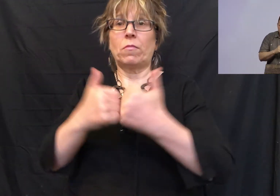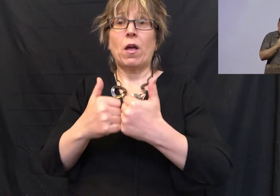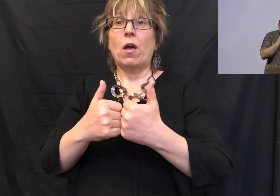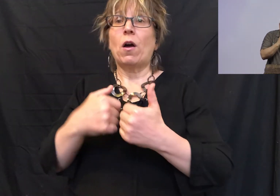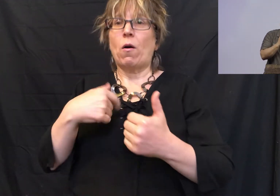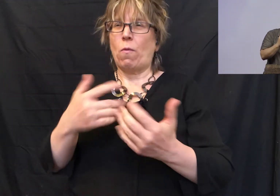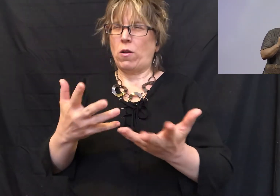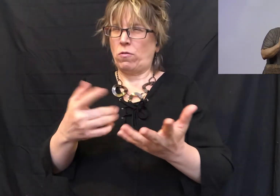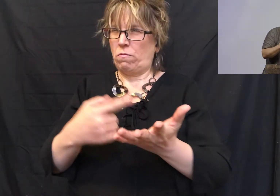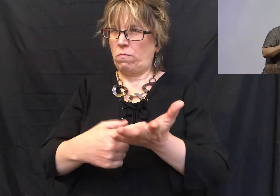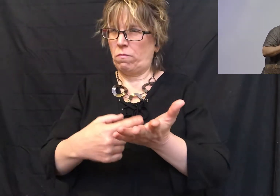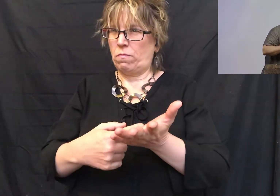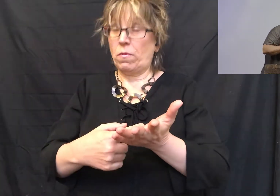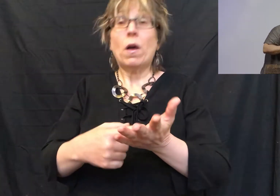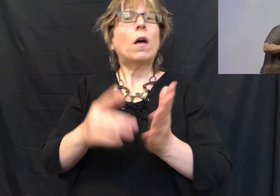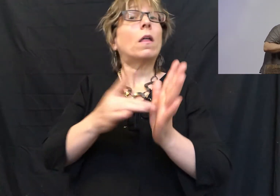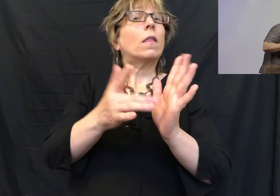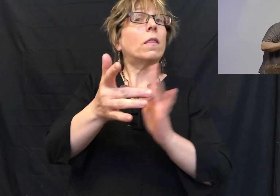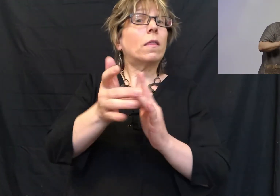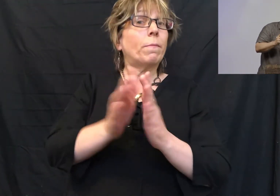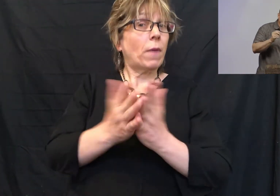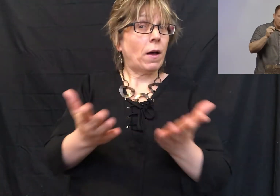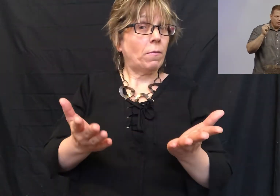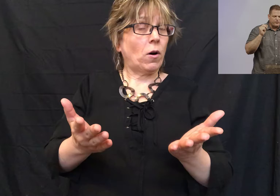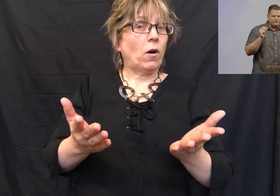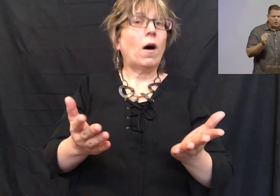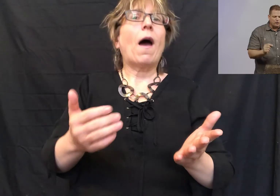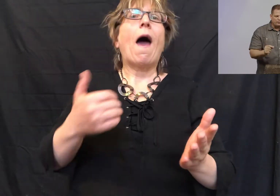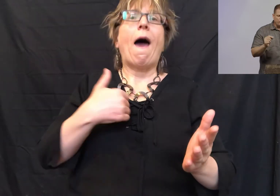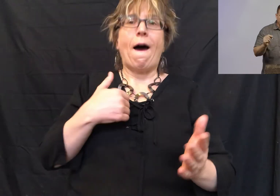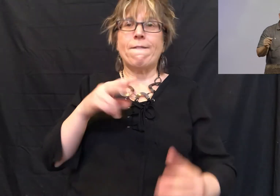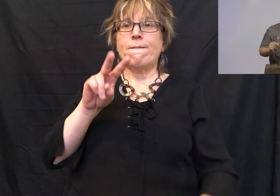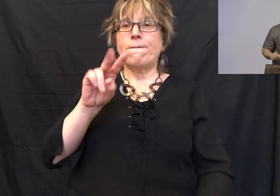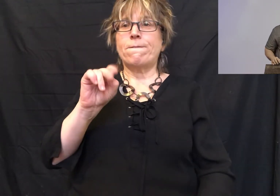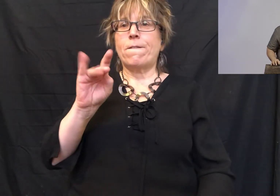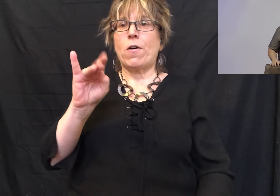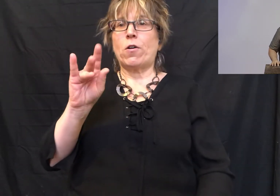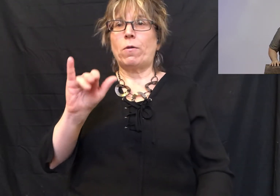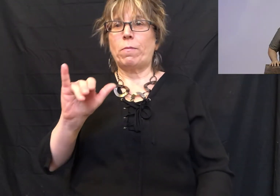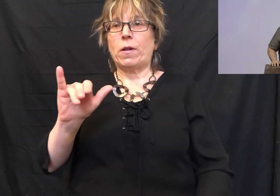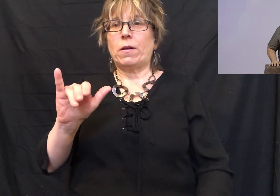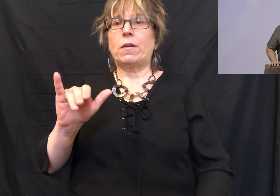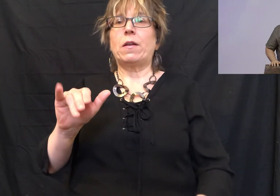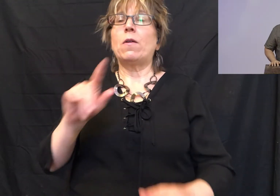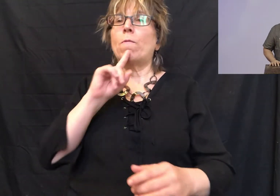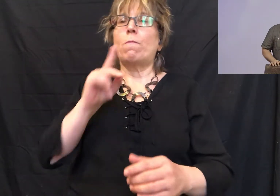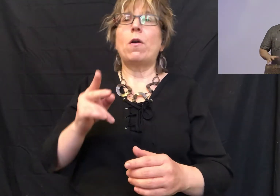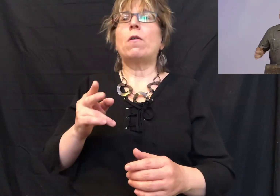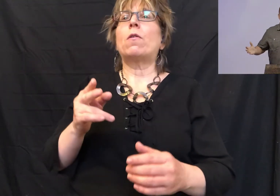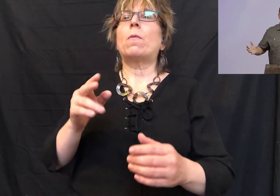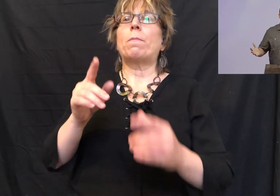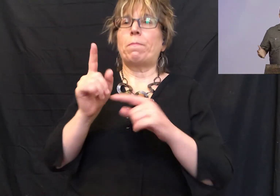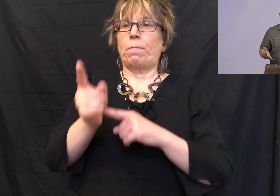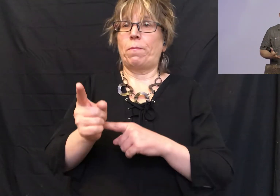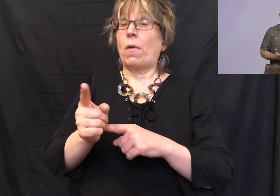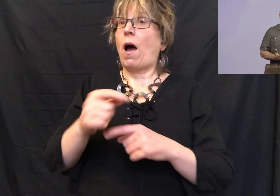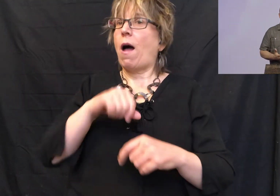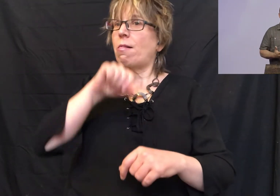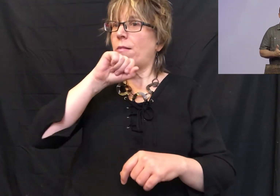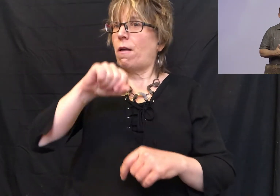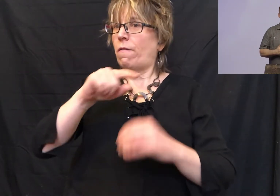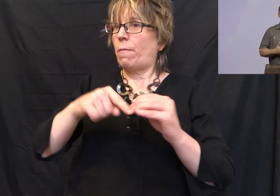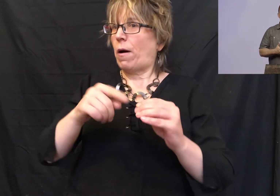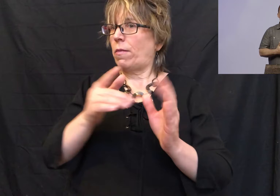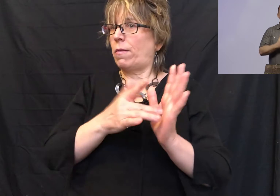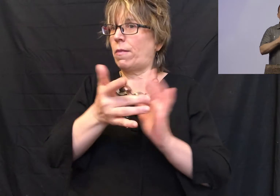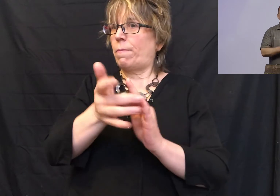moment. The Bible is filled with vulnerable, real moments from its heroes. I love this about the Bible.